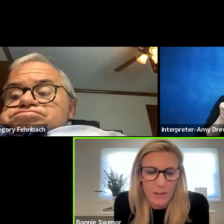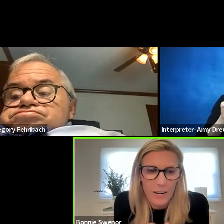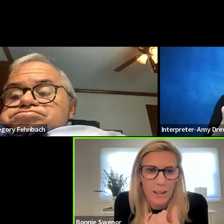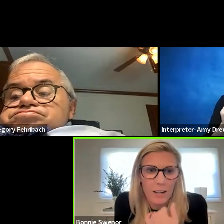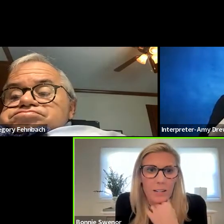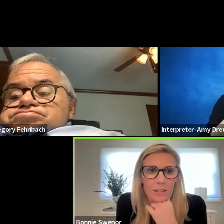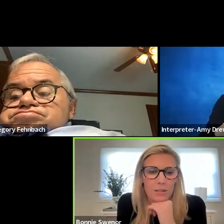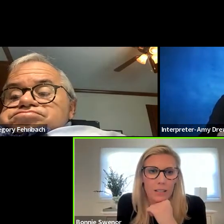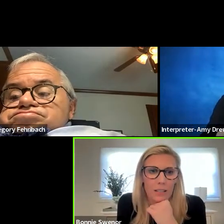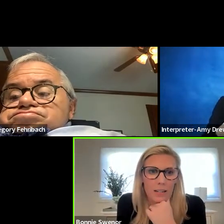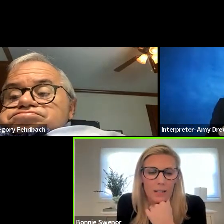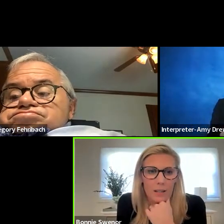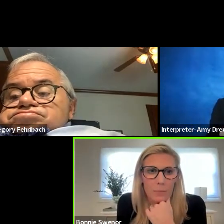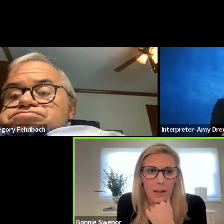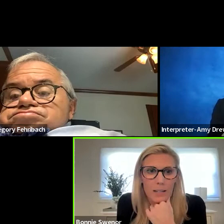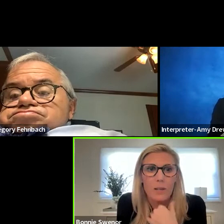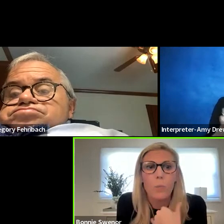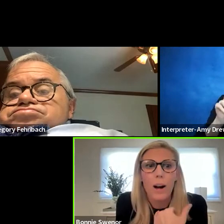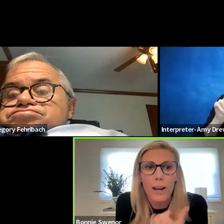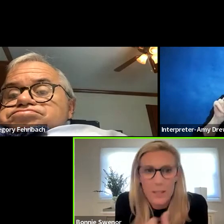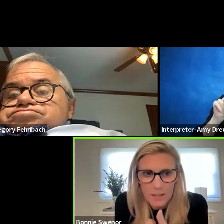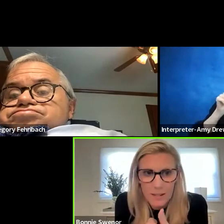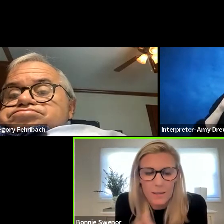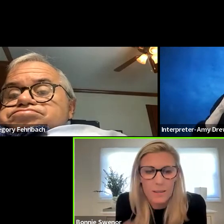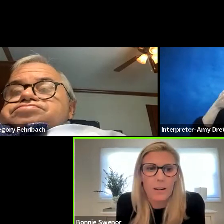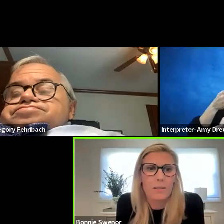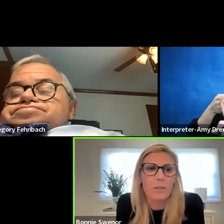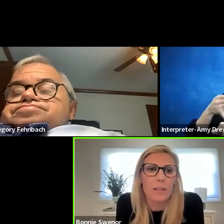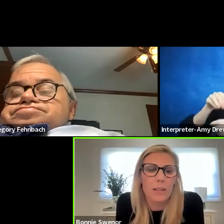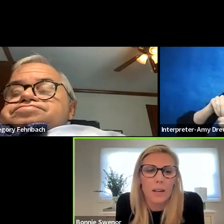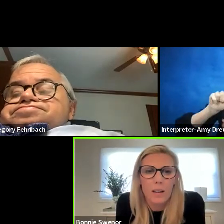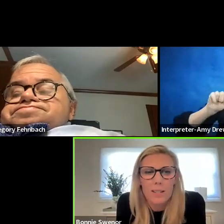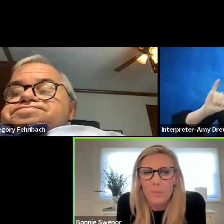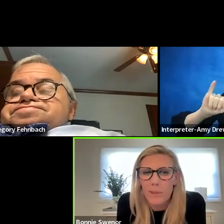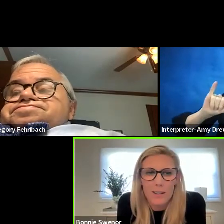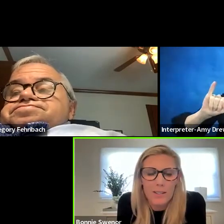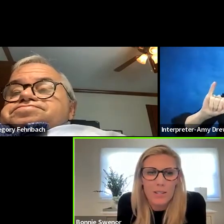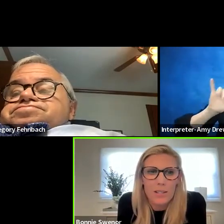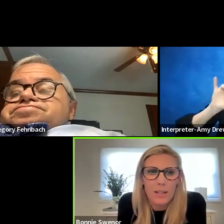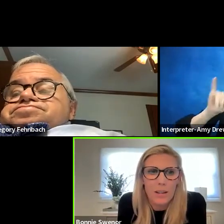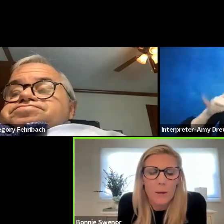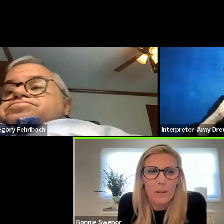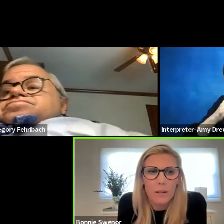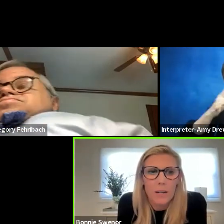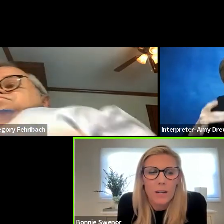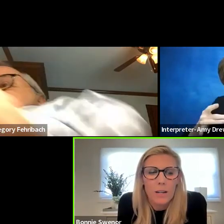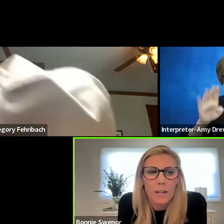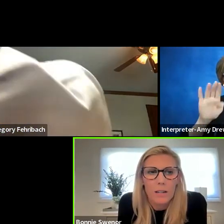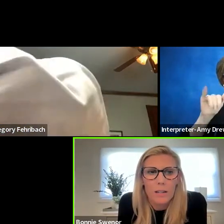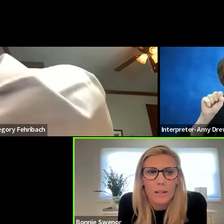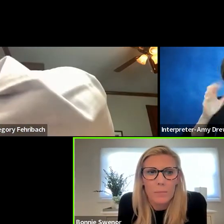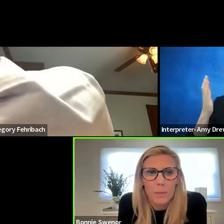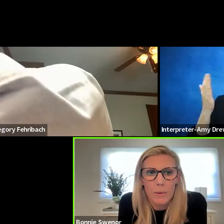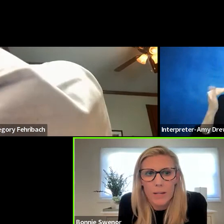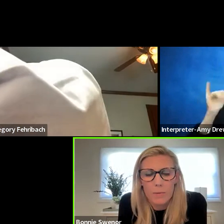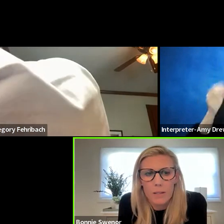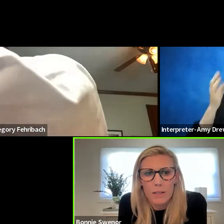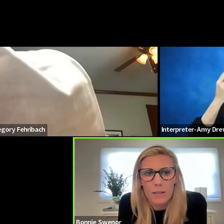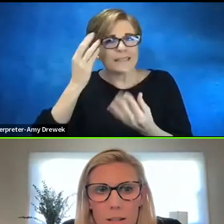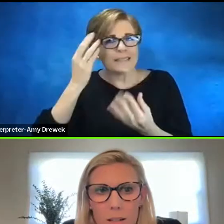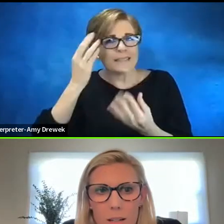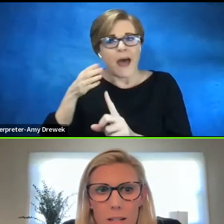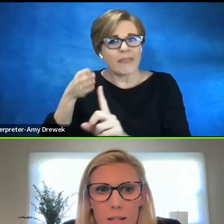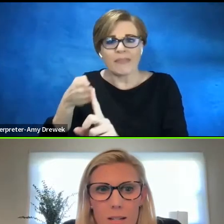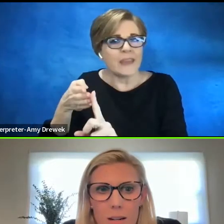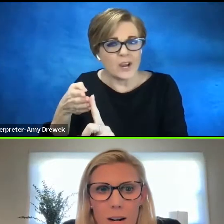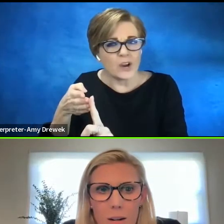not there in AI is certainly leading to the bias, and why is it not there? And so I think something else to just think about and maybe ways we